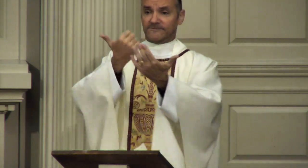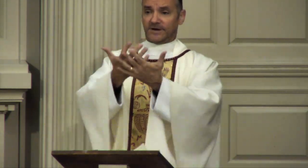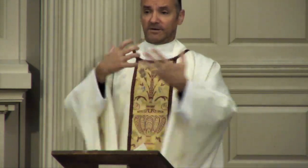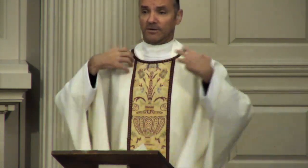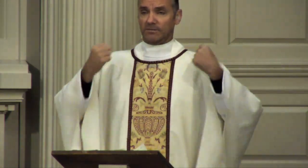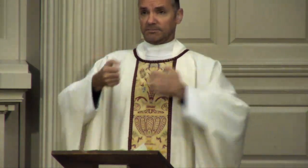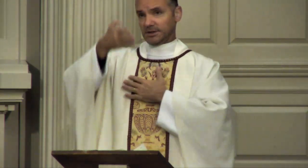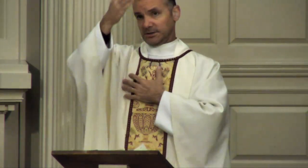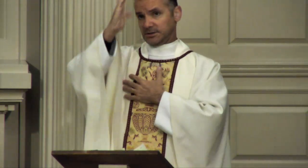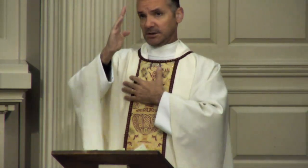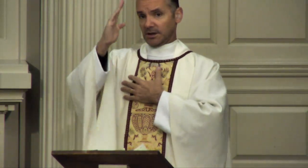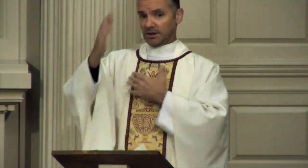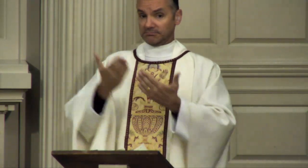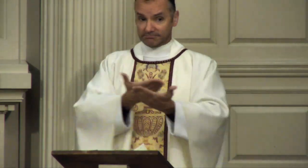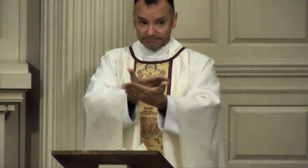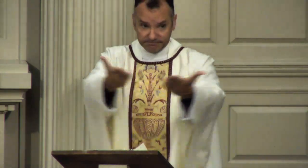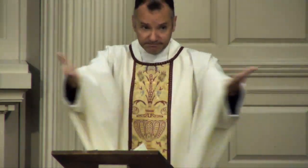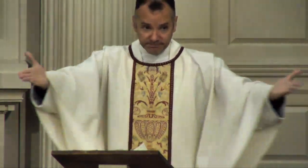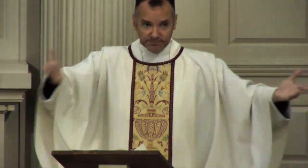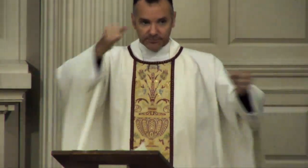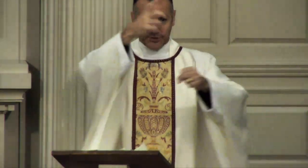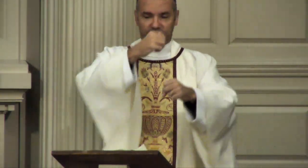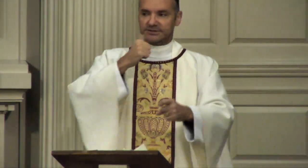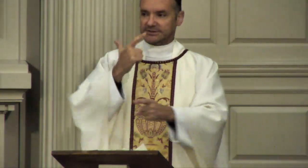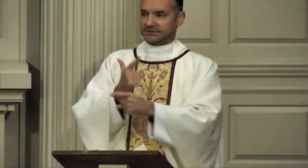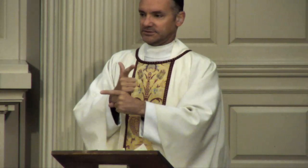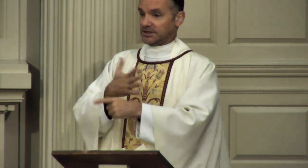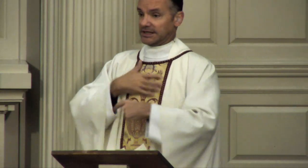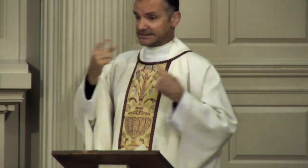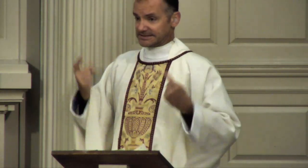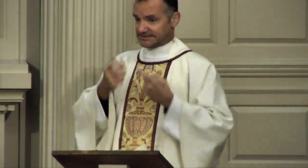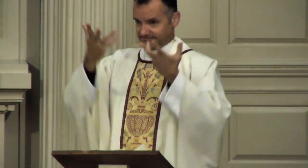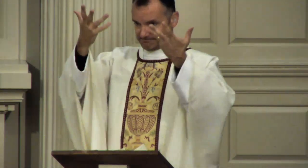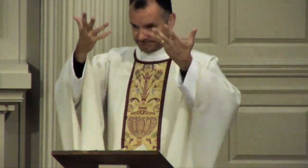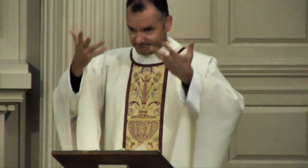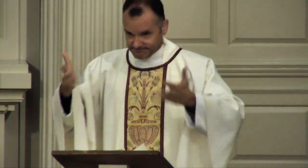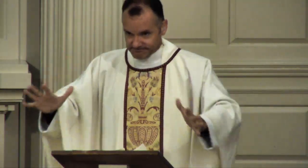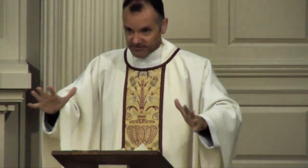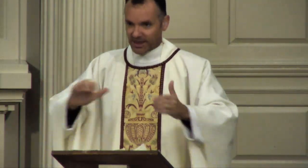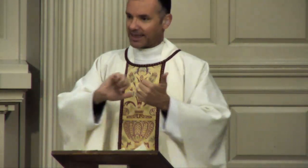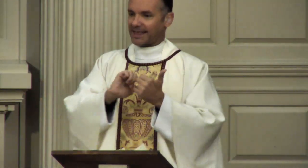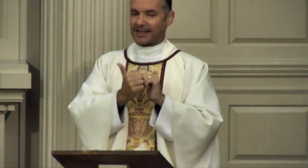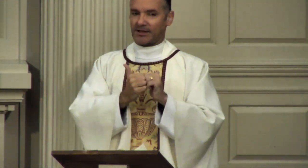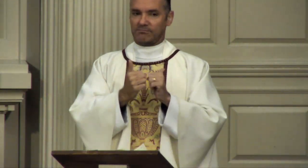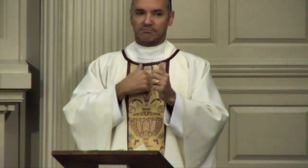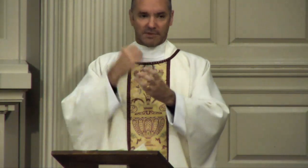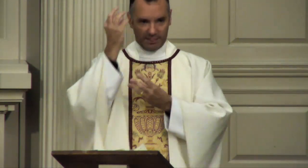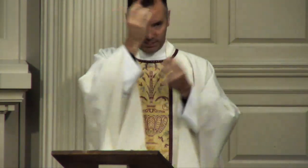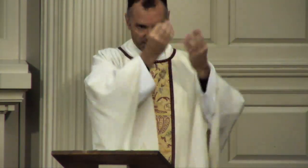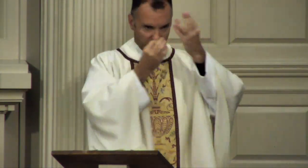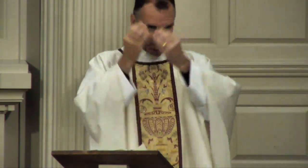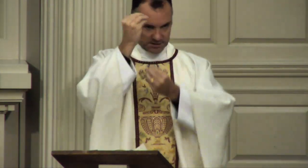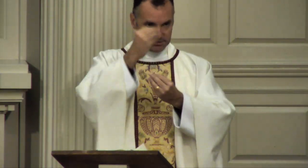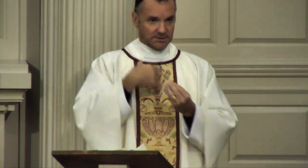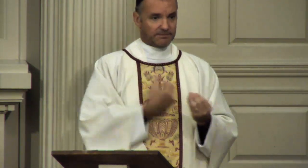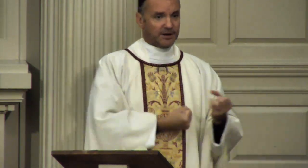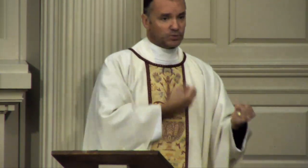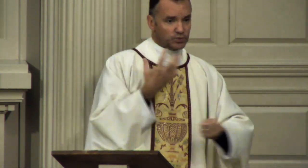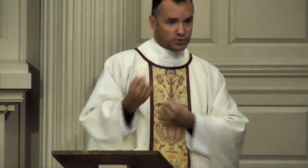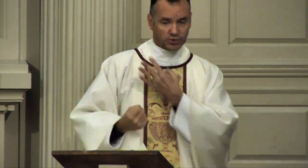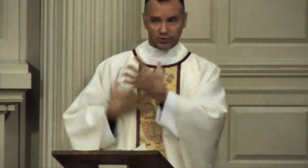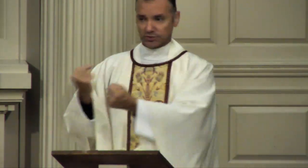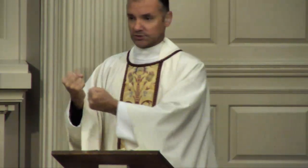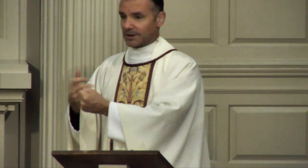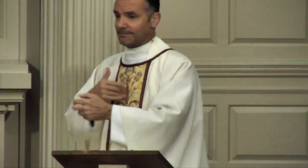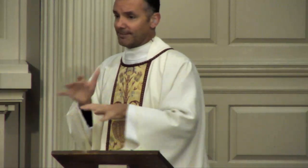I confess to Almighty God and to you, my brothers and sisters, that I have greatly sinned in my thoughts and in my words,